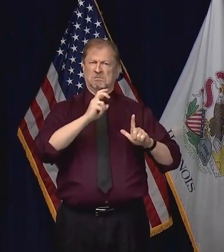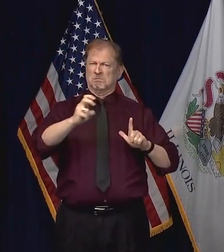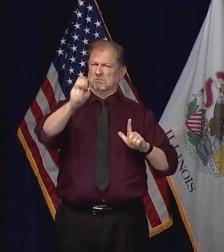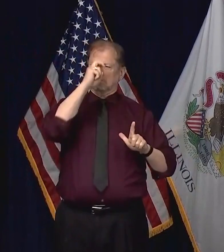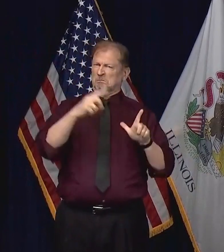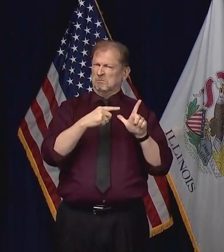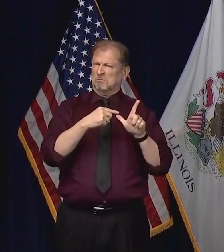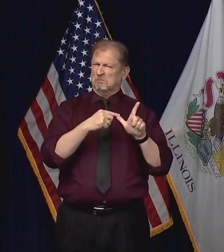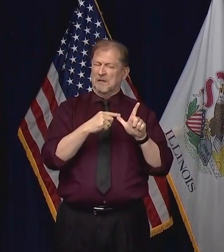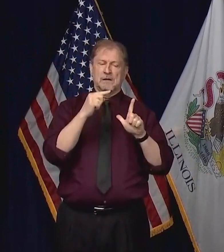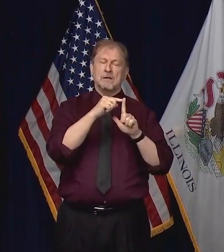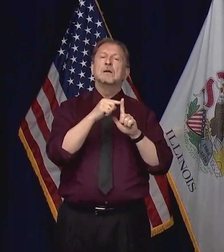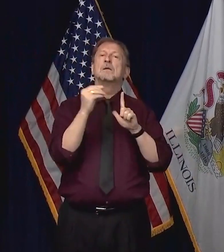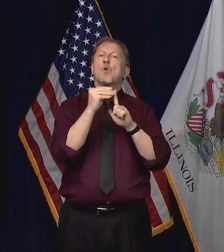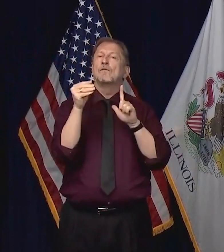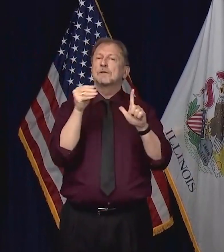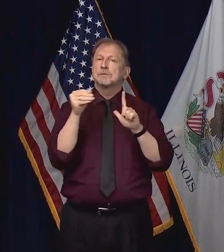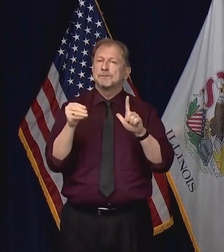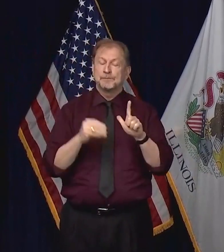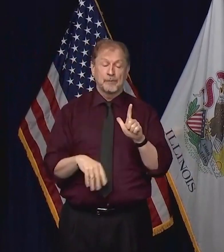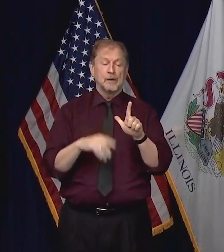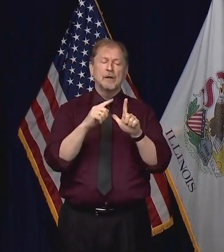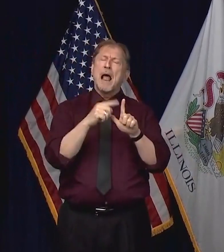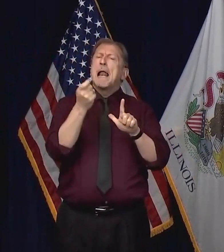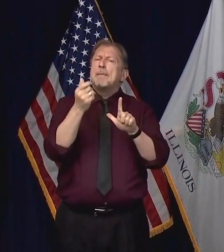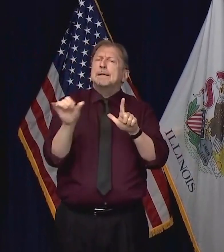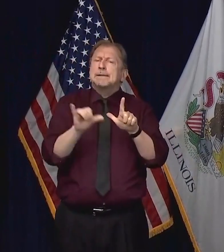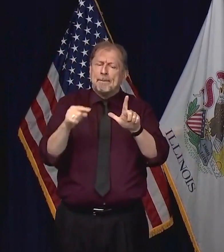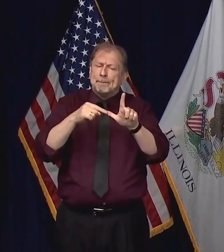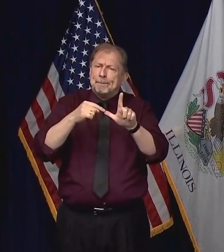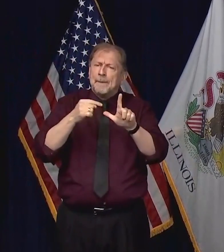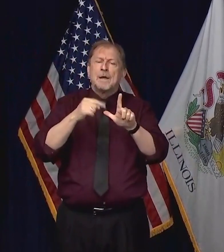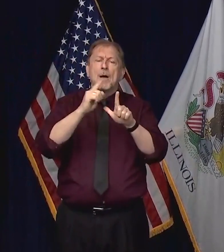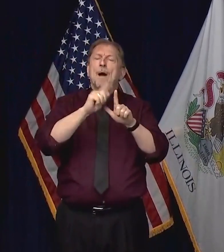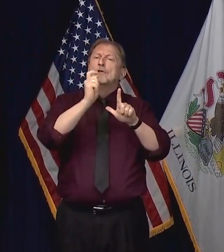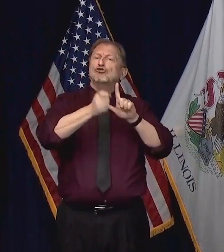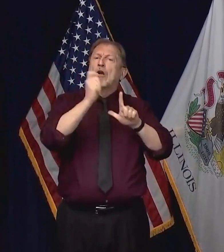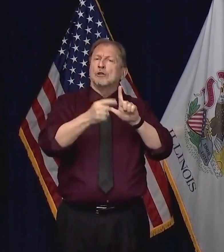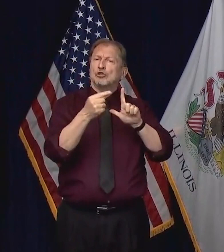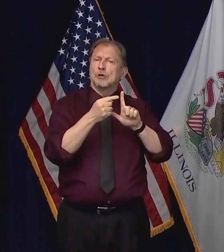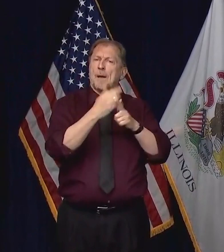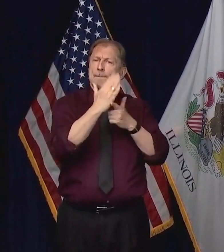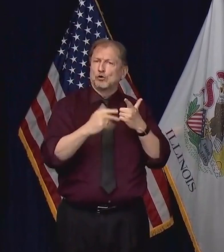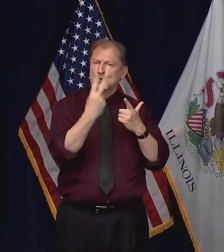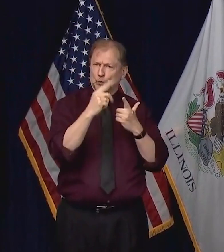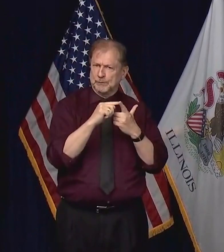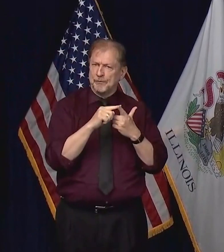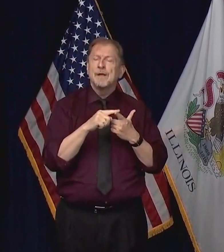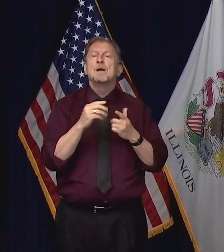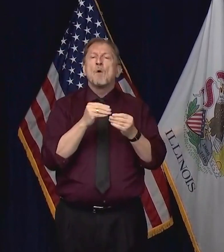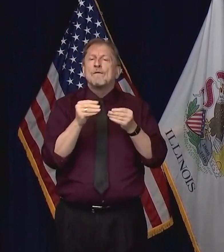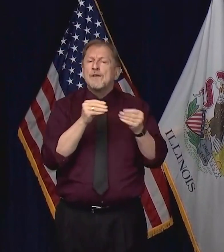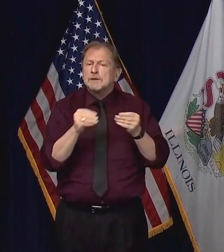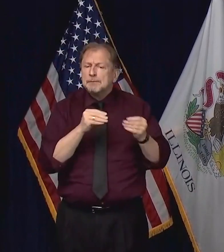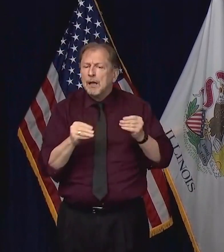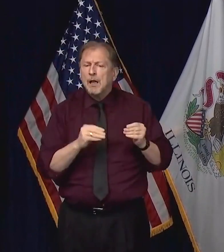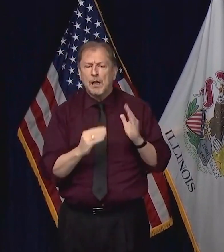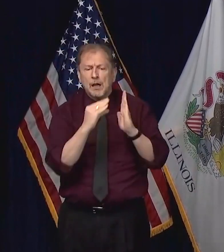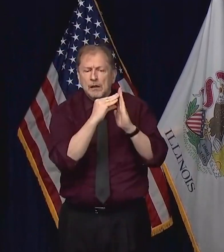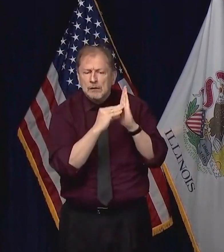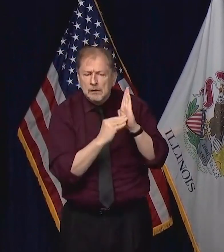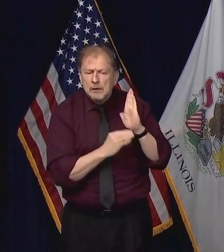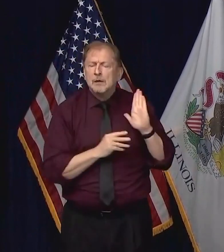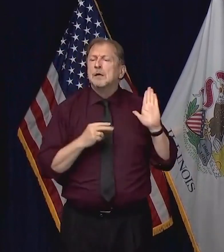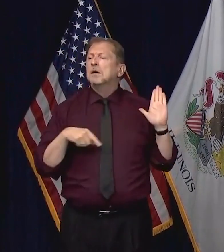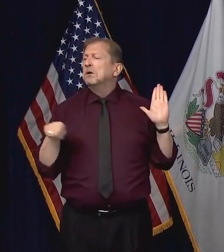of our phase two mitigations are similar to phase one, but adjustments were made to offer flexibility where public health